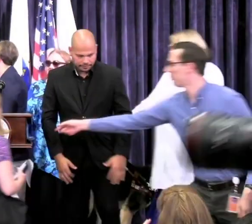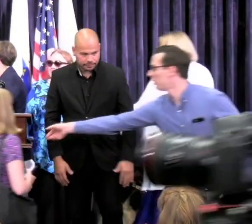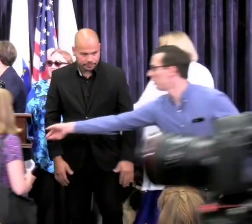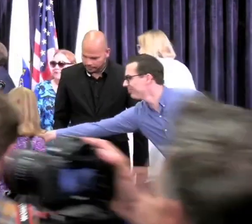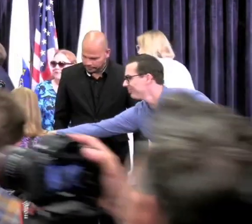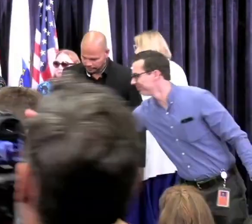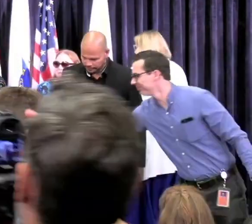thank you